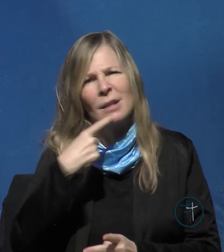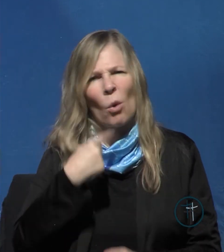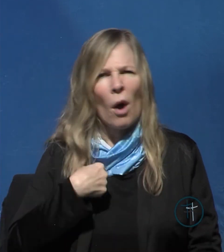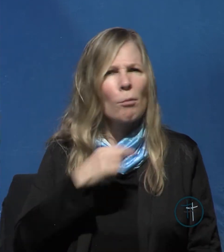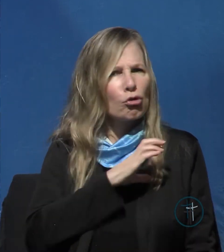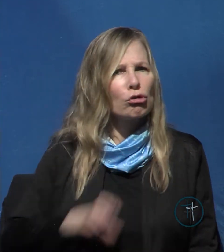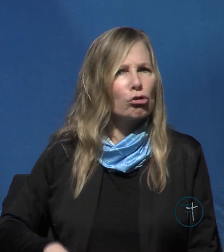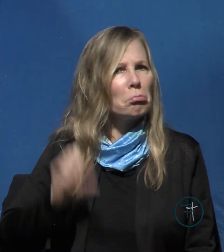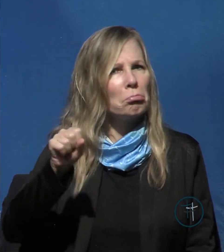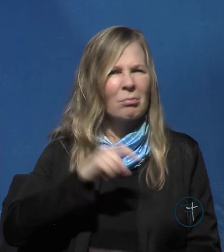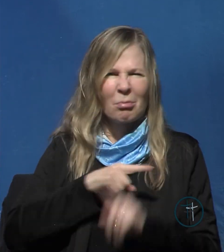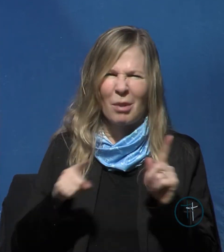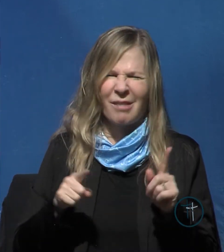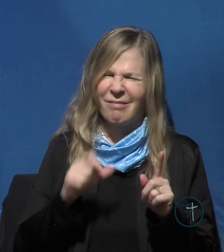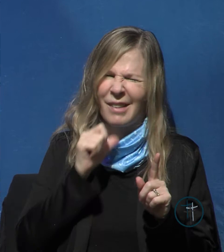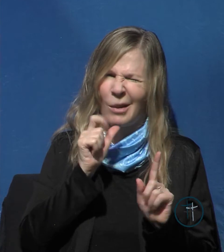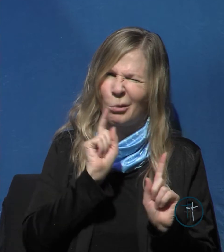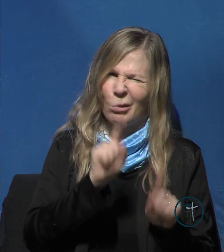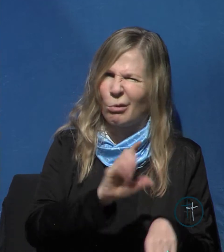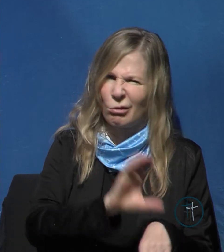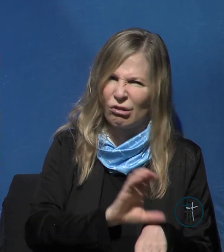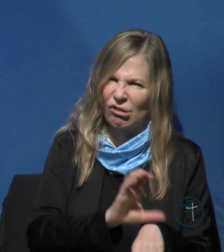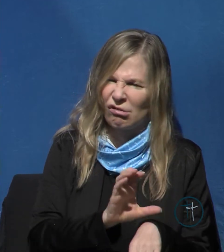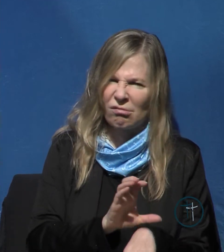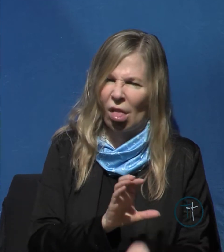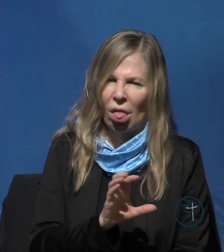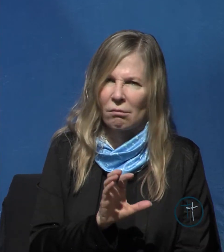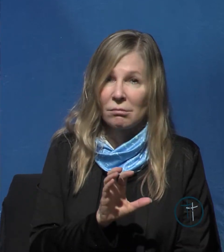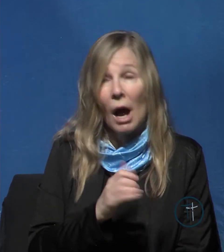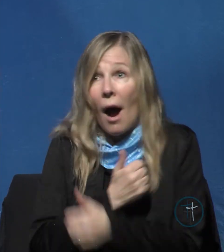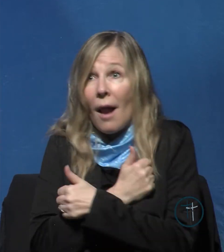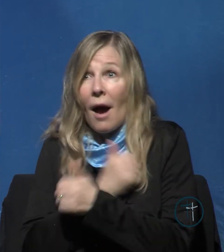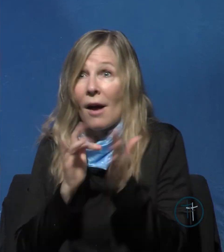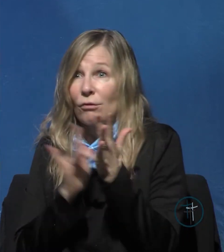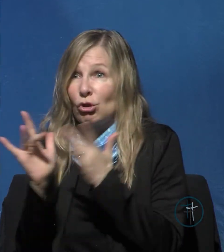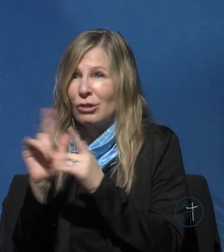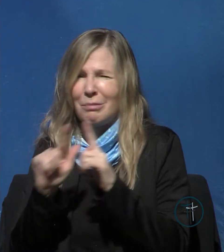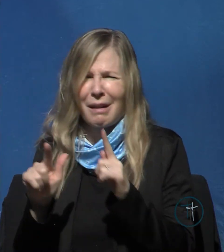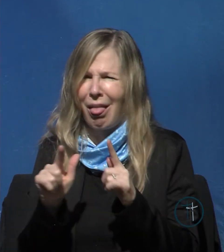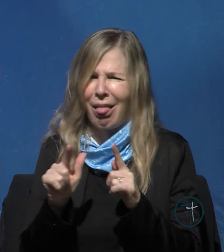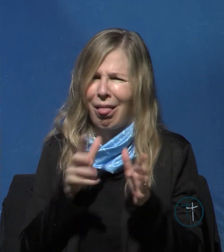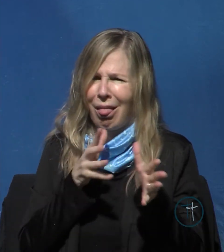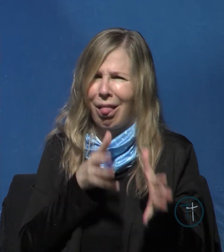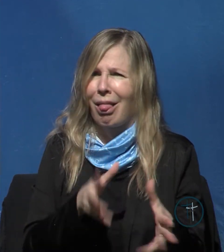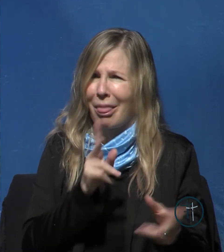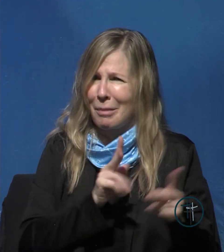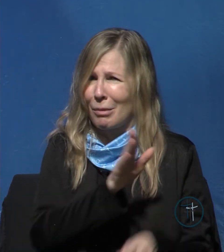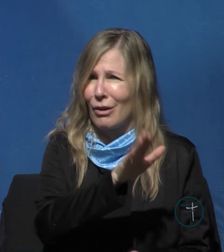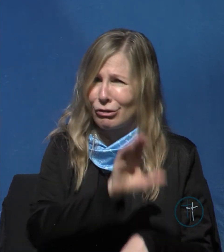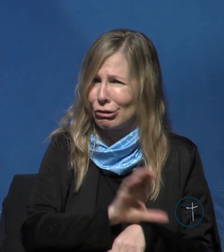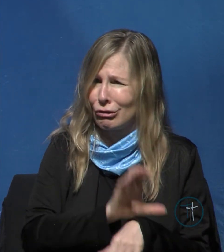to be Christians, and they said, but I don't go to church. I love Jesus, I just don't like people at church.